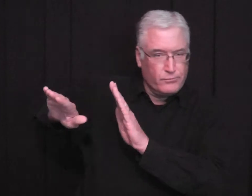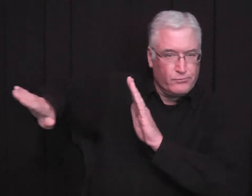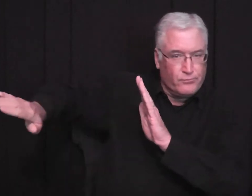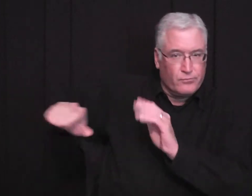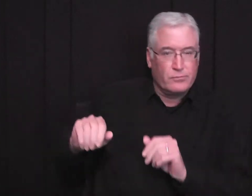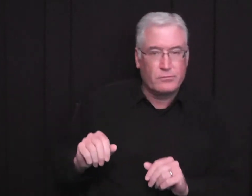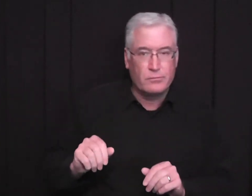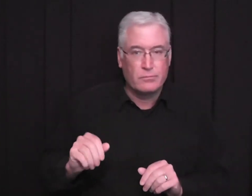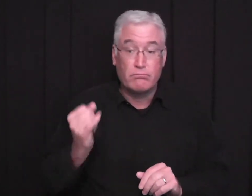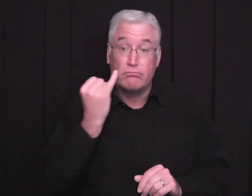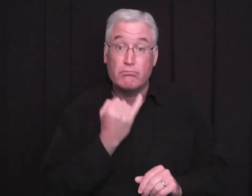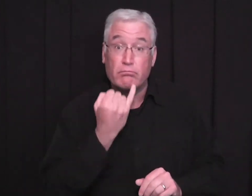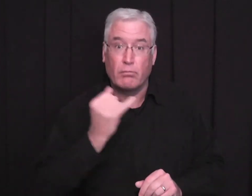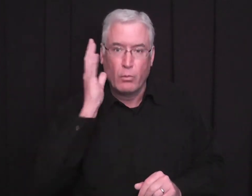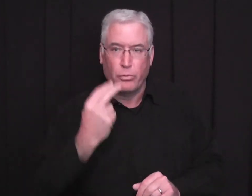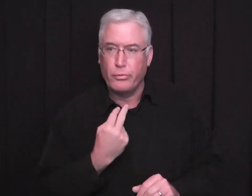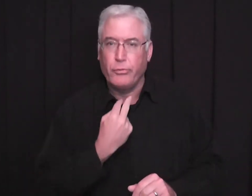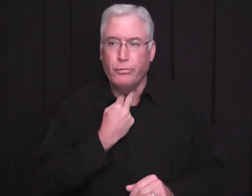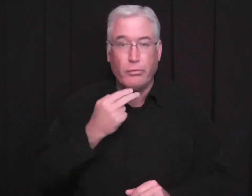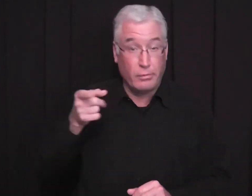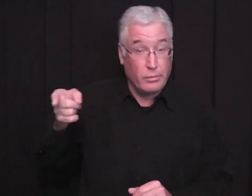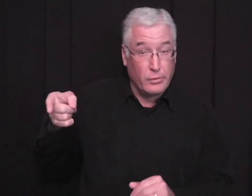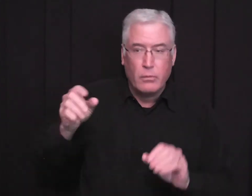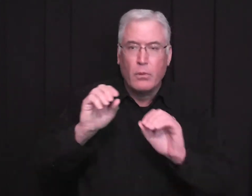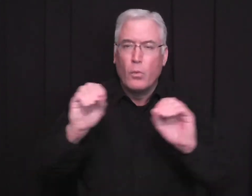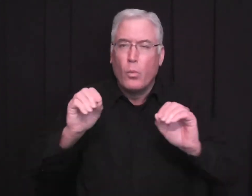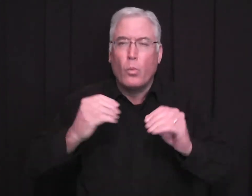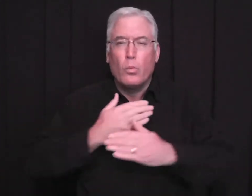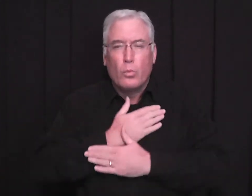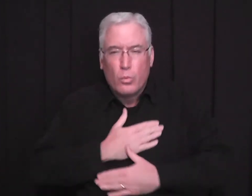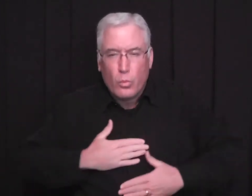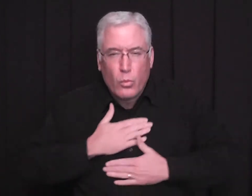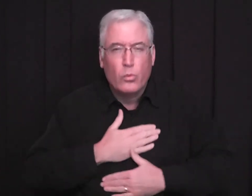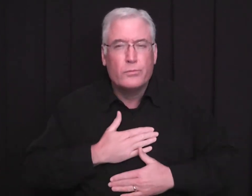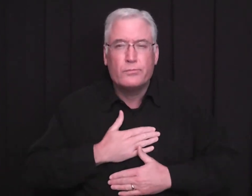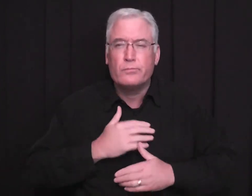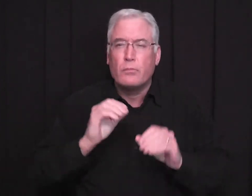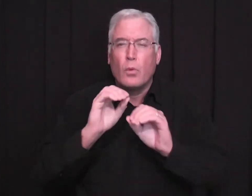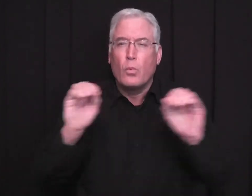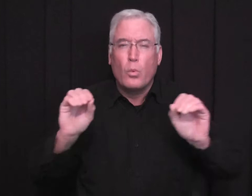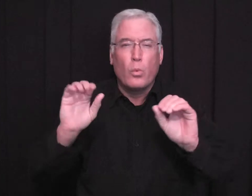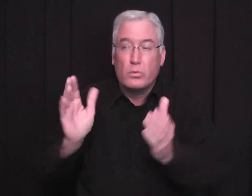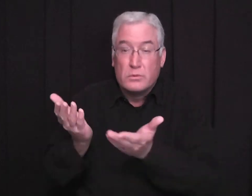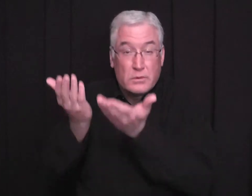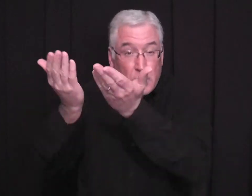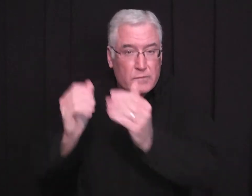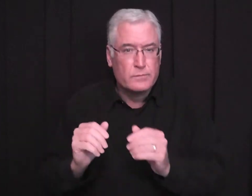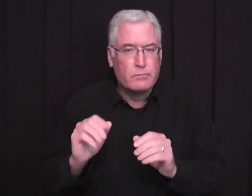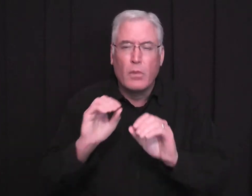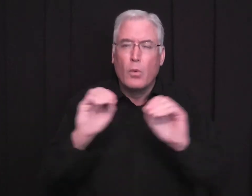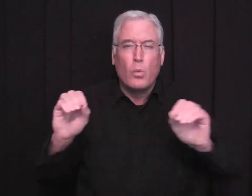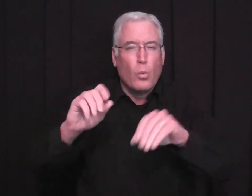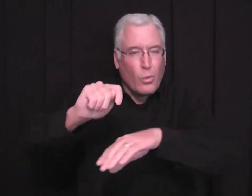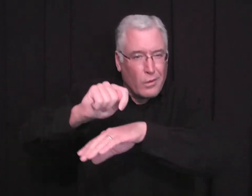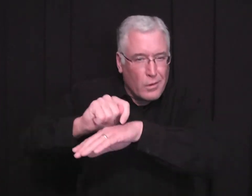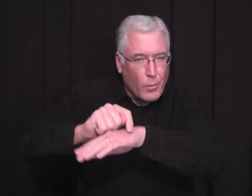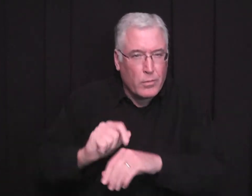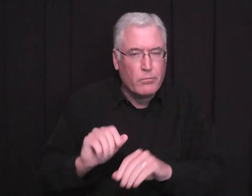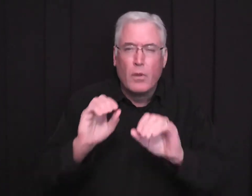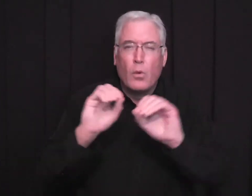Israelites to Assyria. He would be distant from them. The Israelites would be stuck with no enjoyment of sacrifices